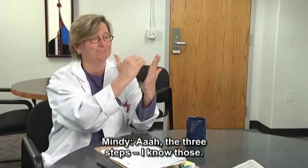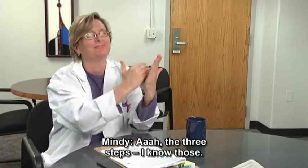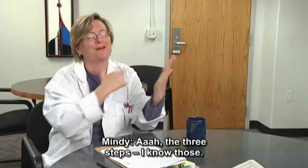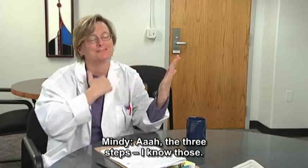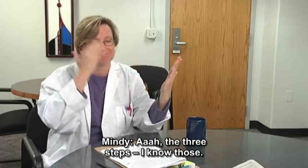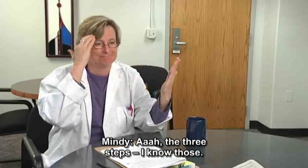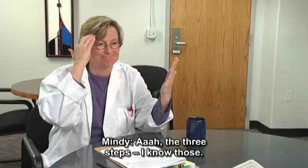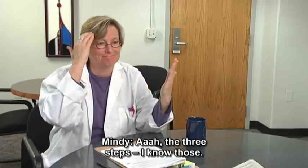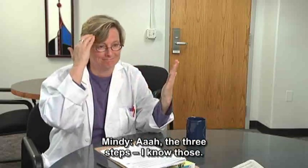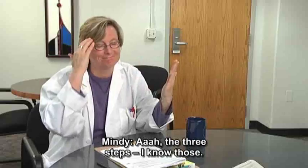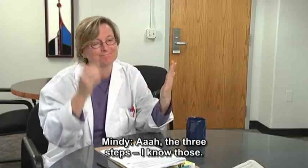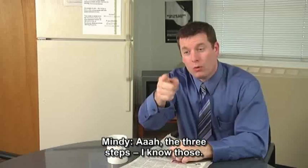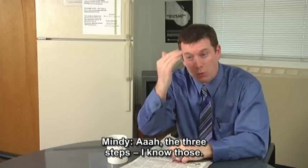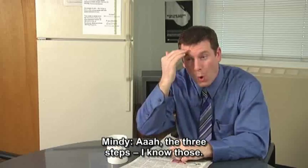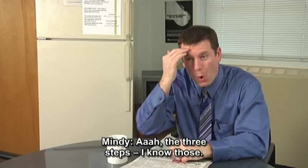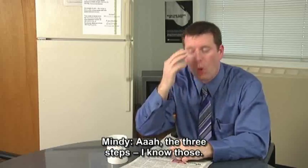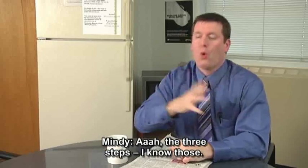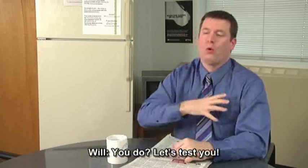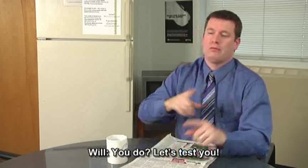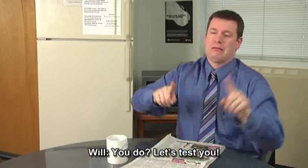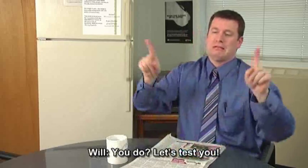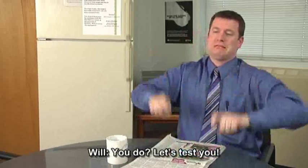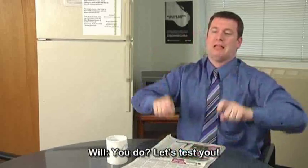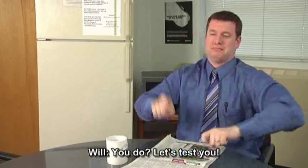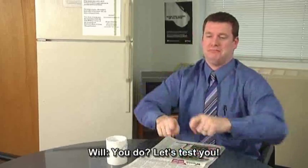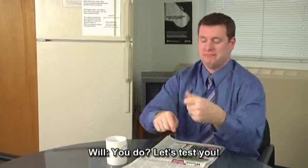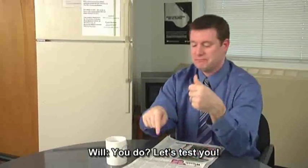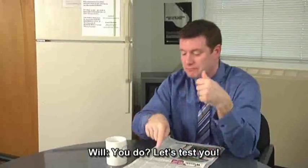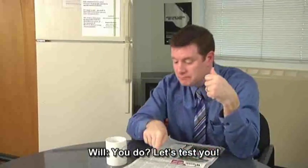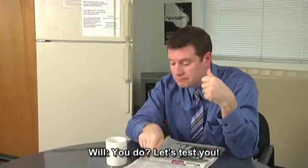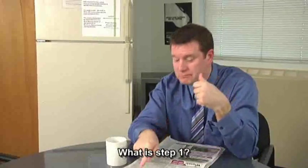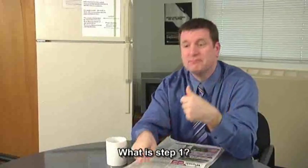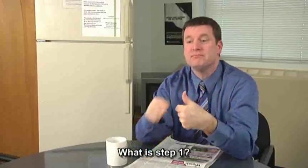steps. I know those. You do? Let's test you. What's step one?